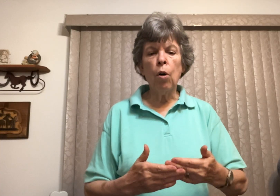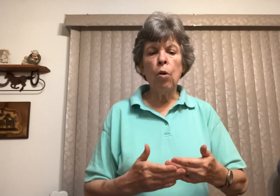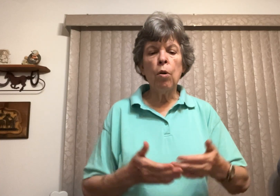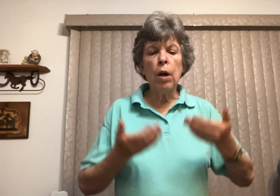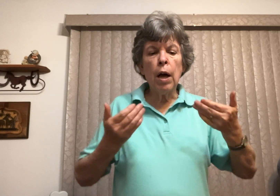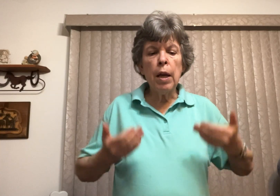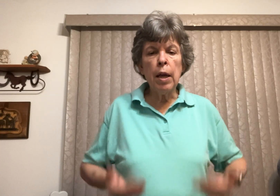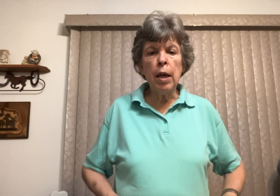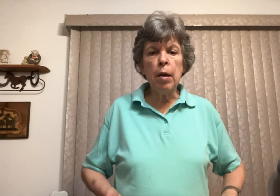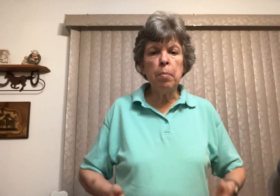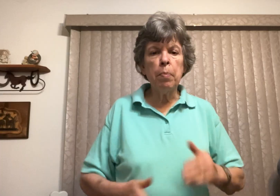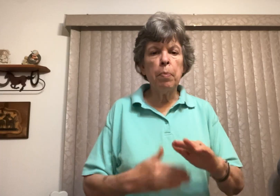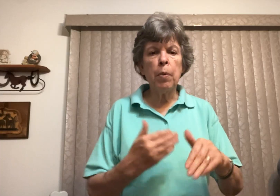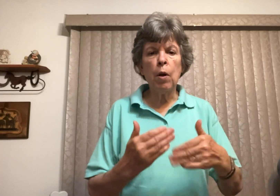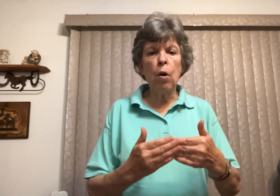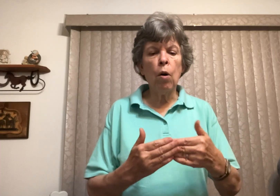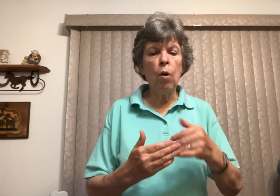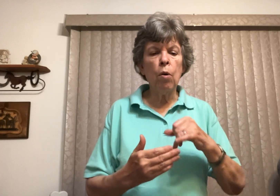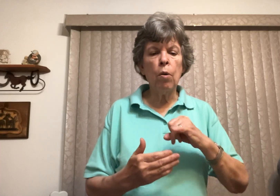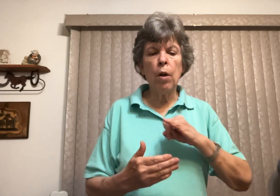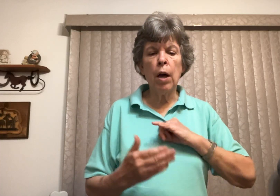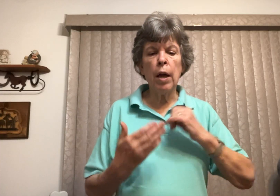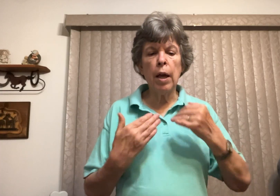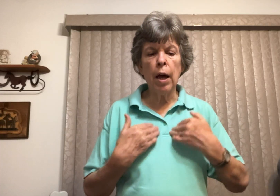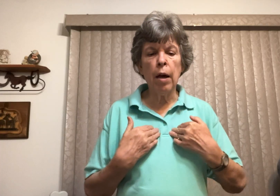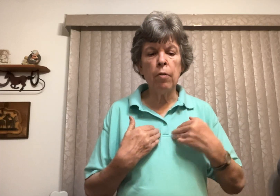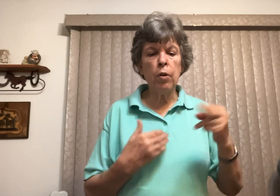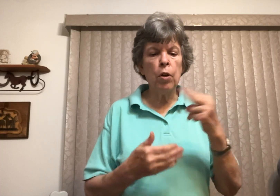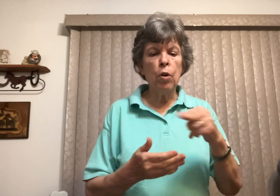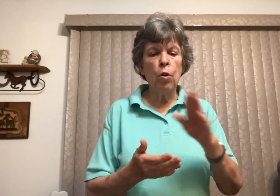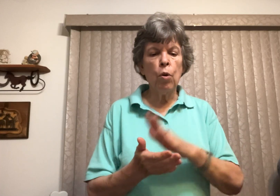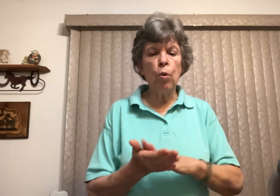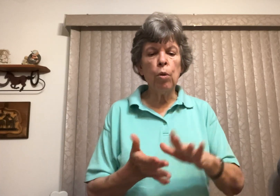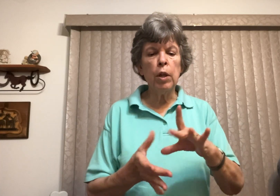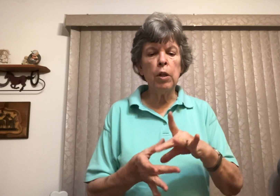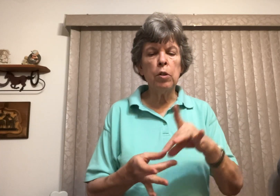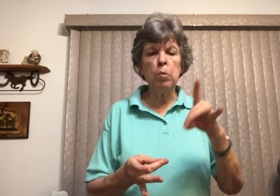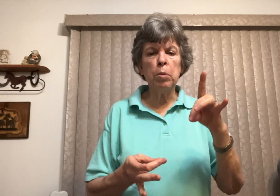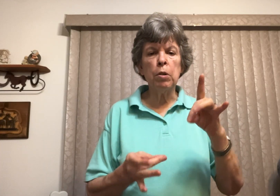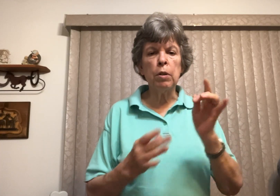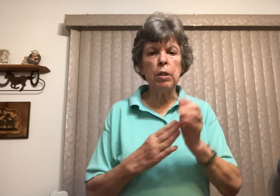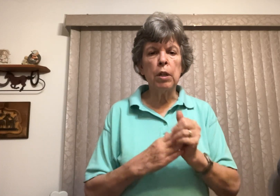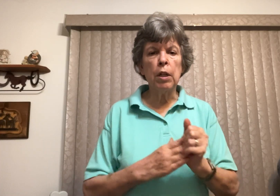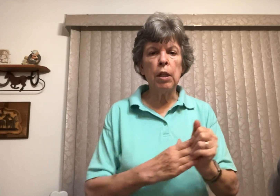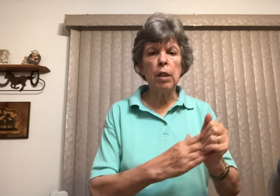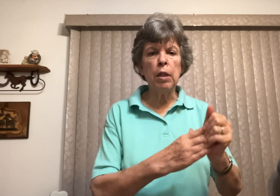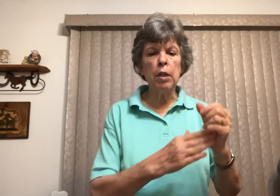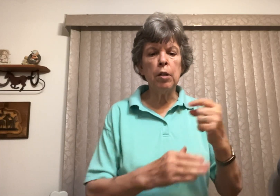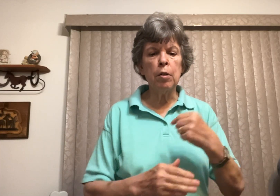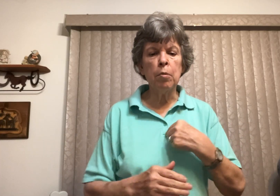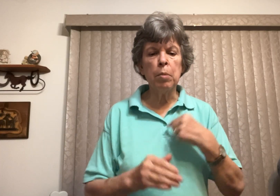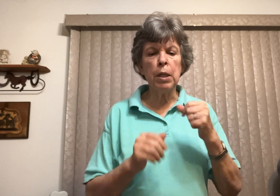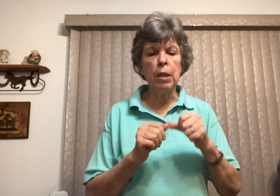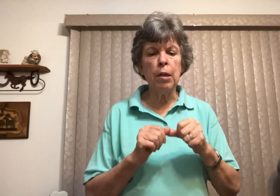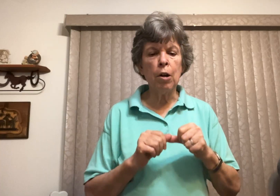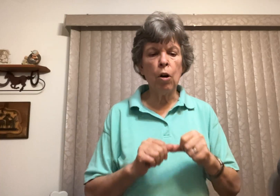All I am, all I have. Holy Spirit, lead me